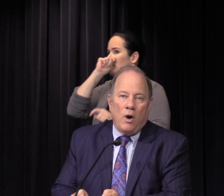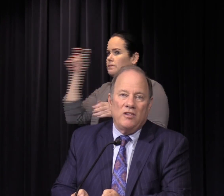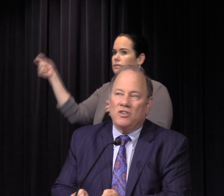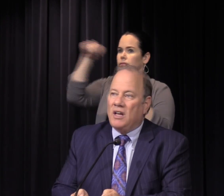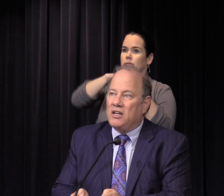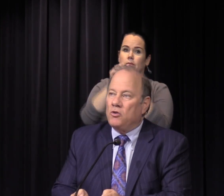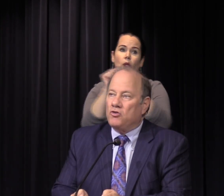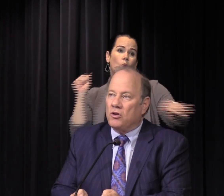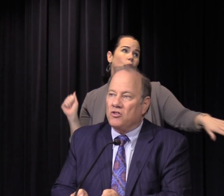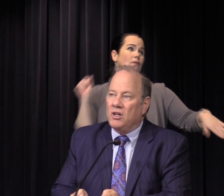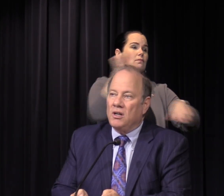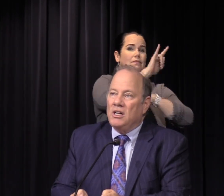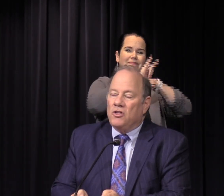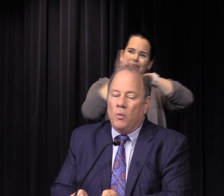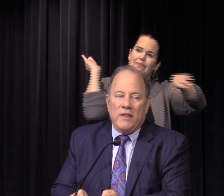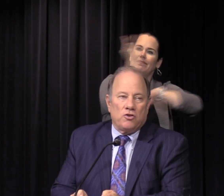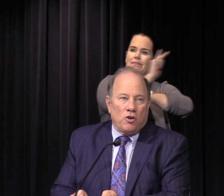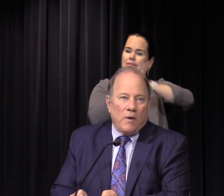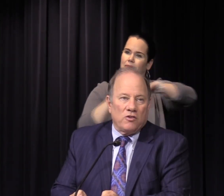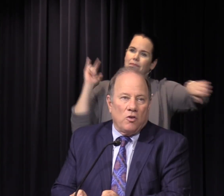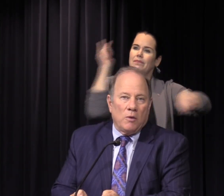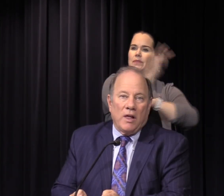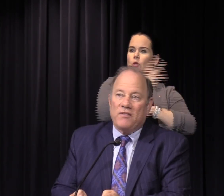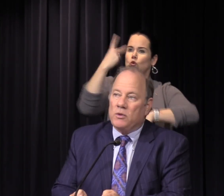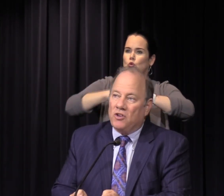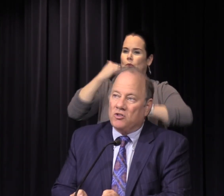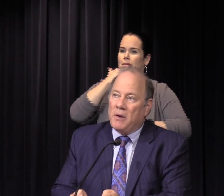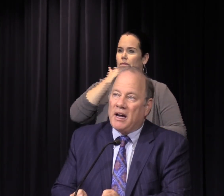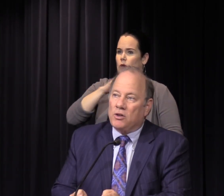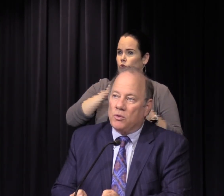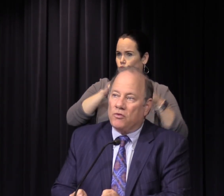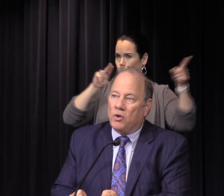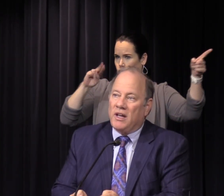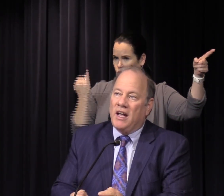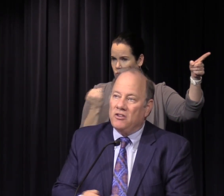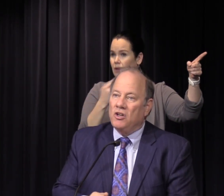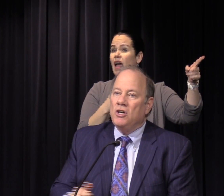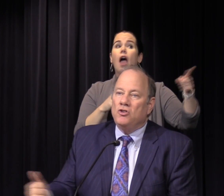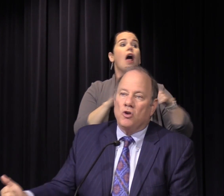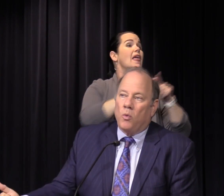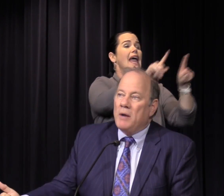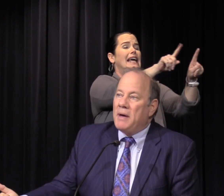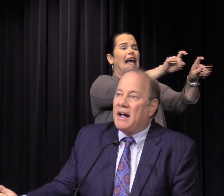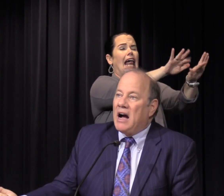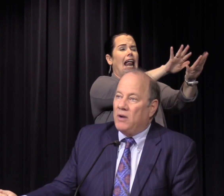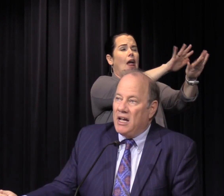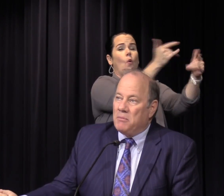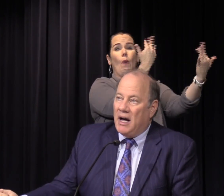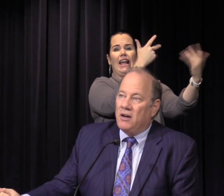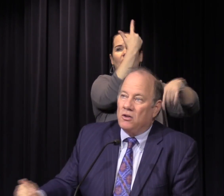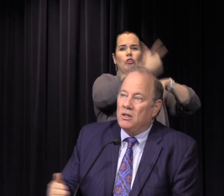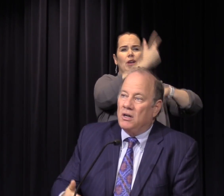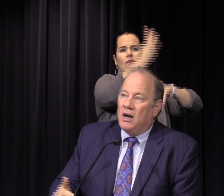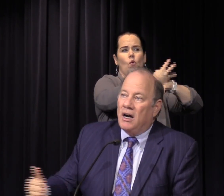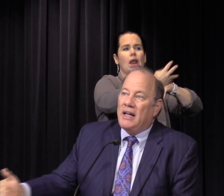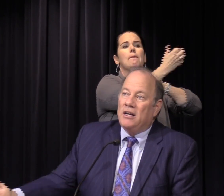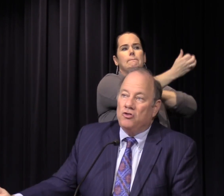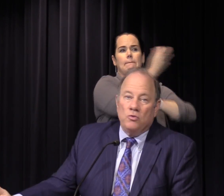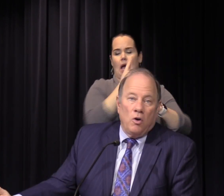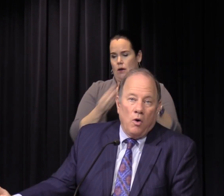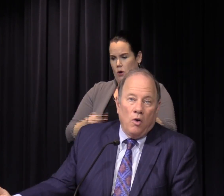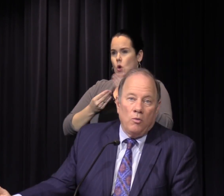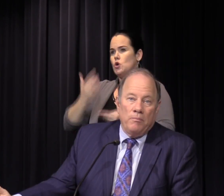plane twice a day to New Jersey. The way the turnaround is going, we'll have the results back in 3 or 4 days. You go right back out 8 Mile,